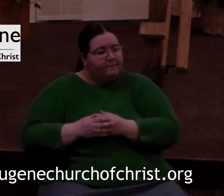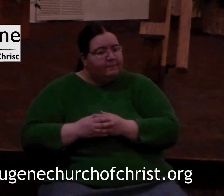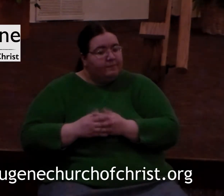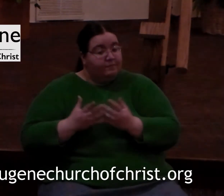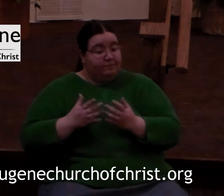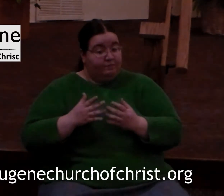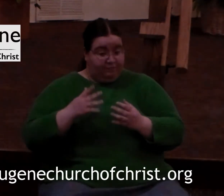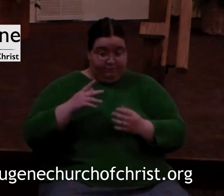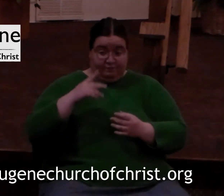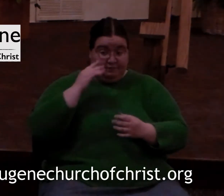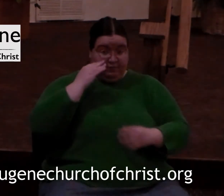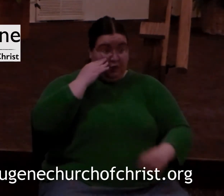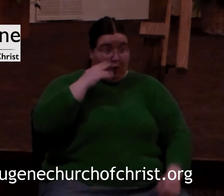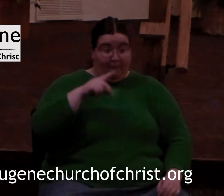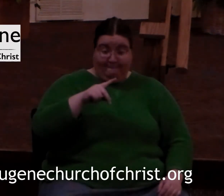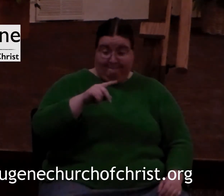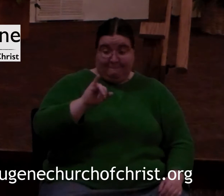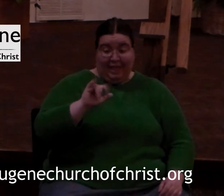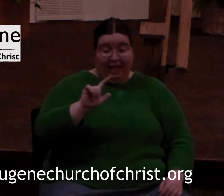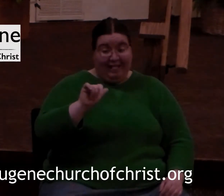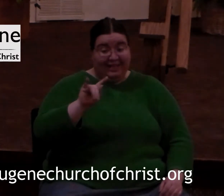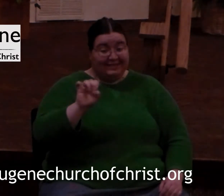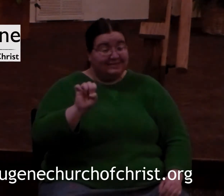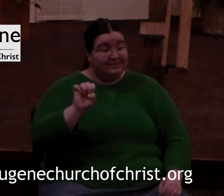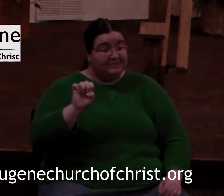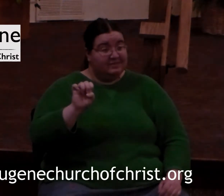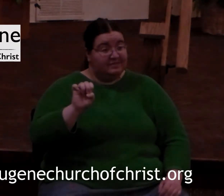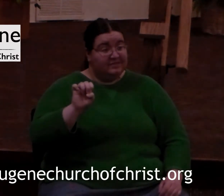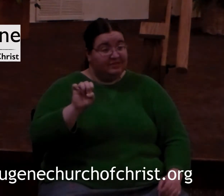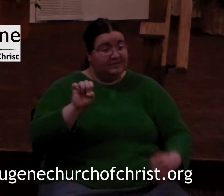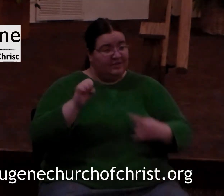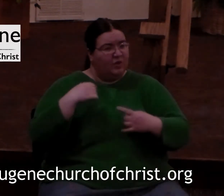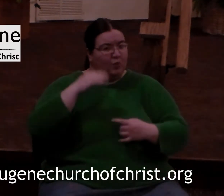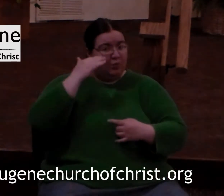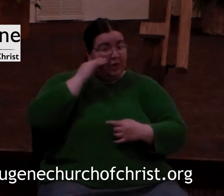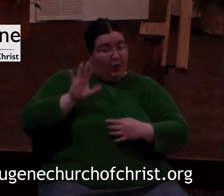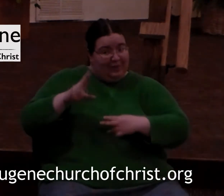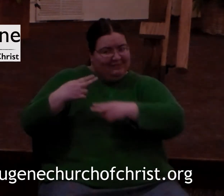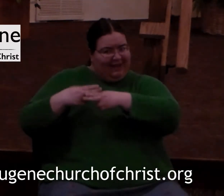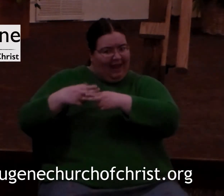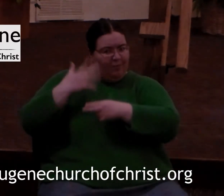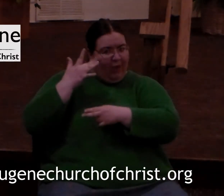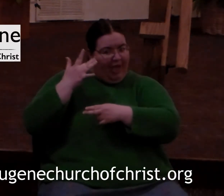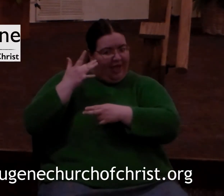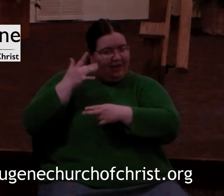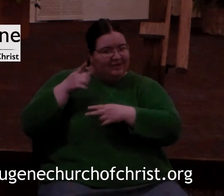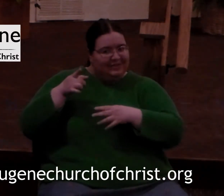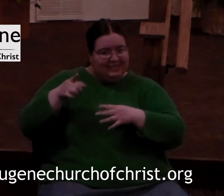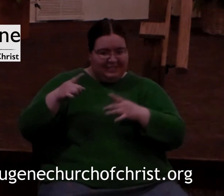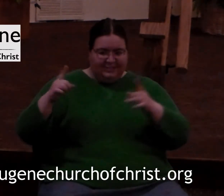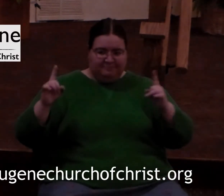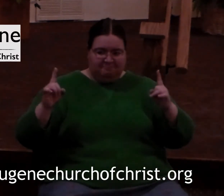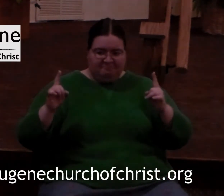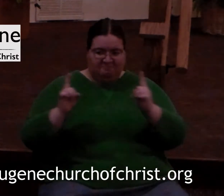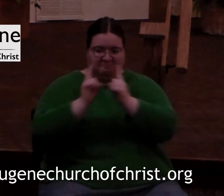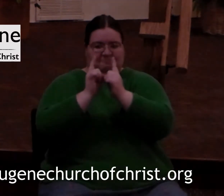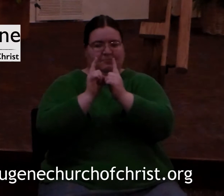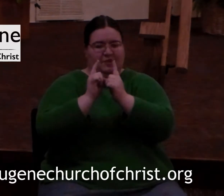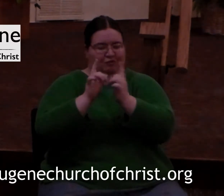Pilate is because he intersected with Jesus. There's your major political big shot guy, and the only reason